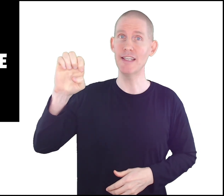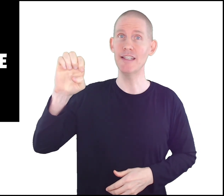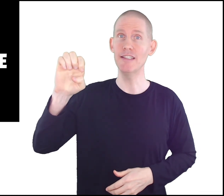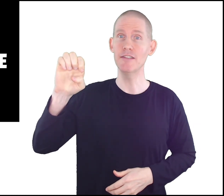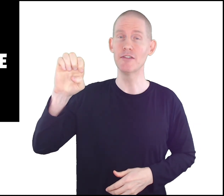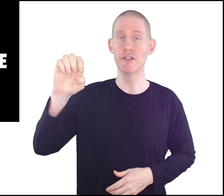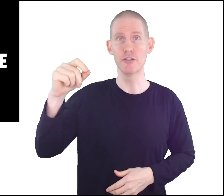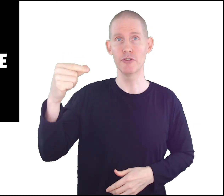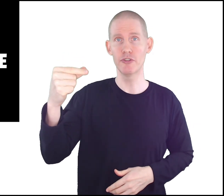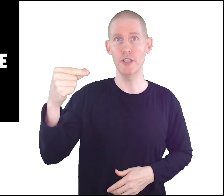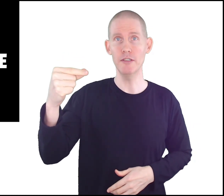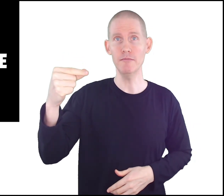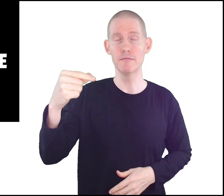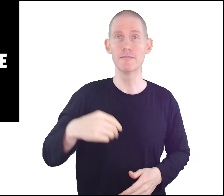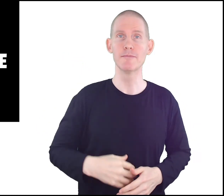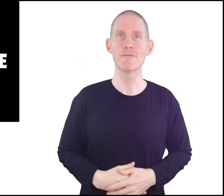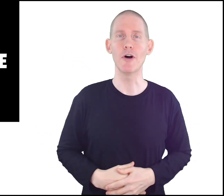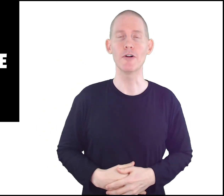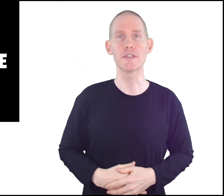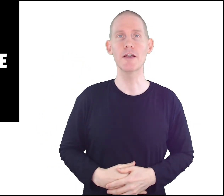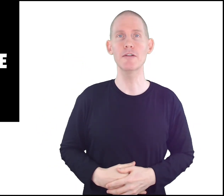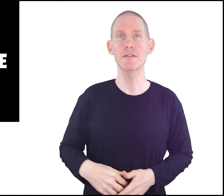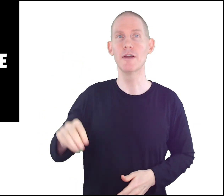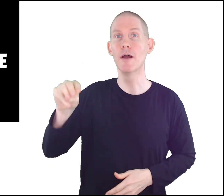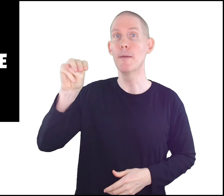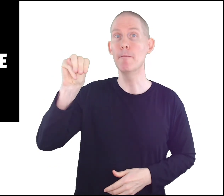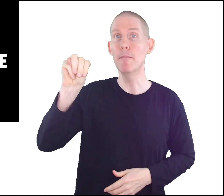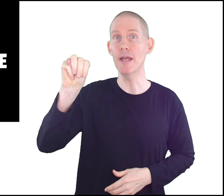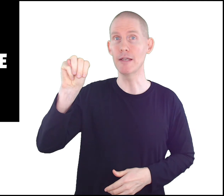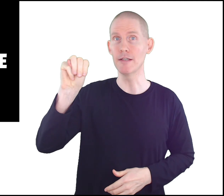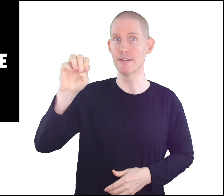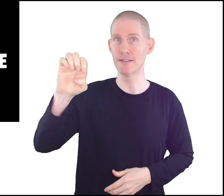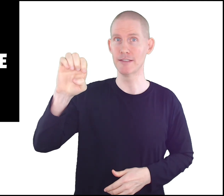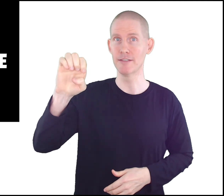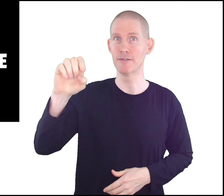E, G. All together. Meg.